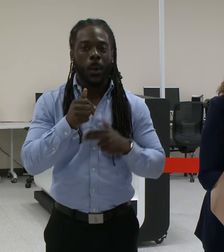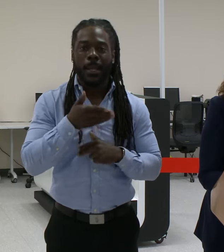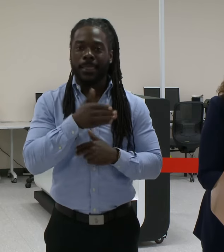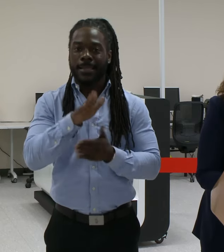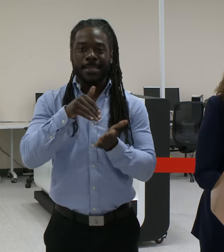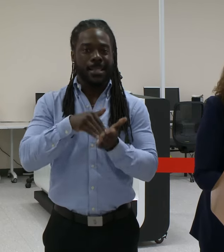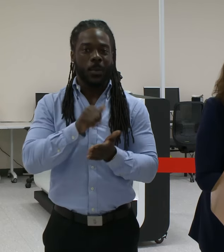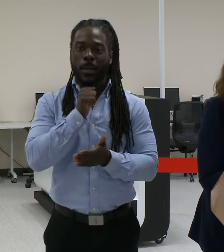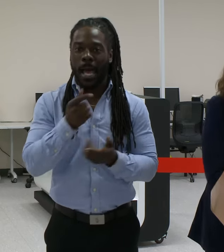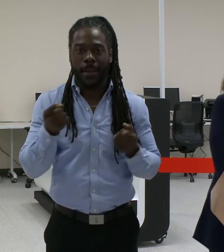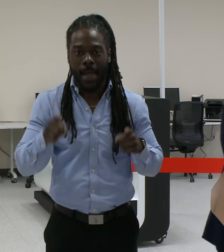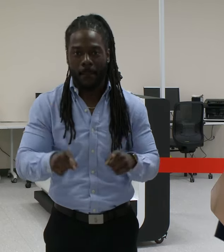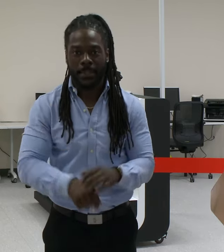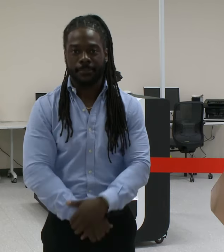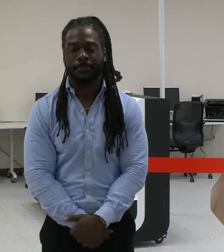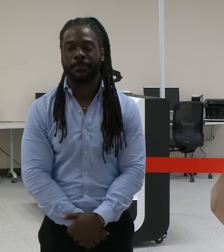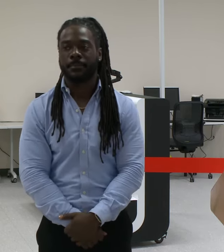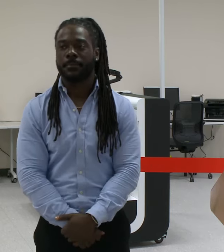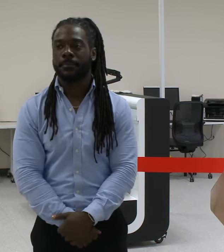be a reality.